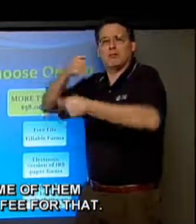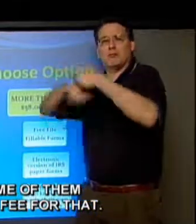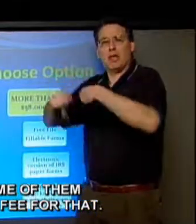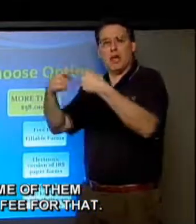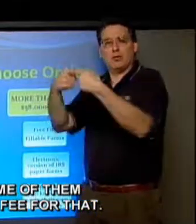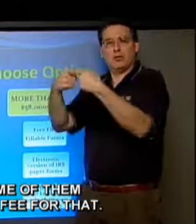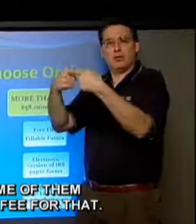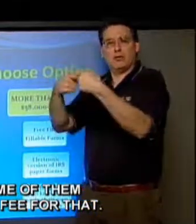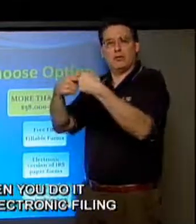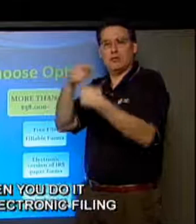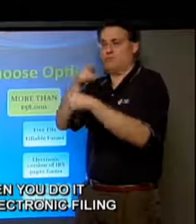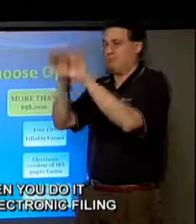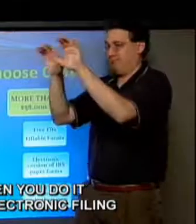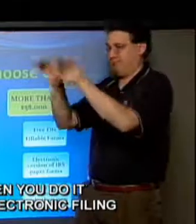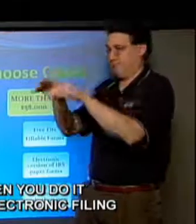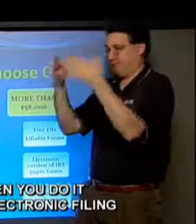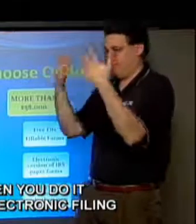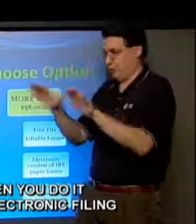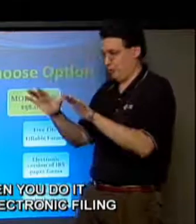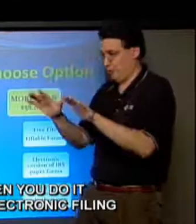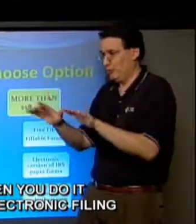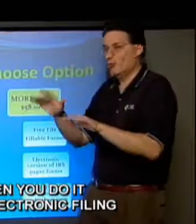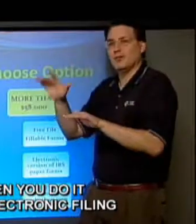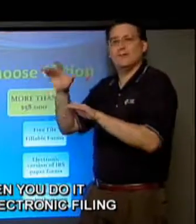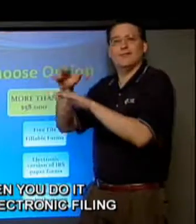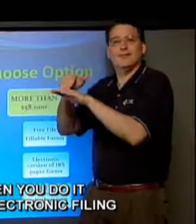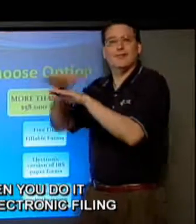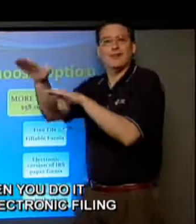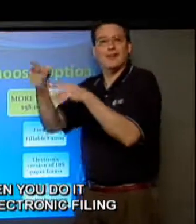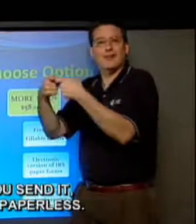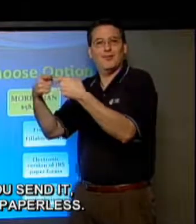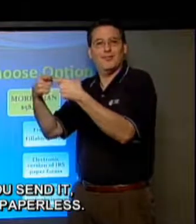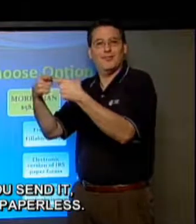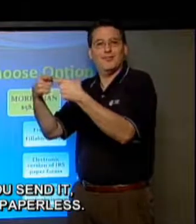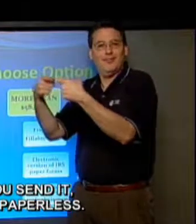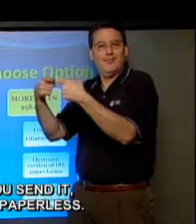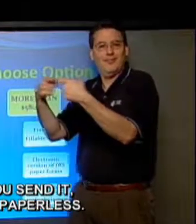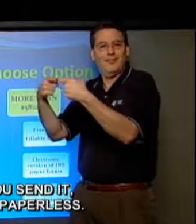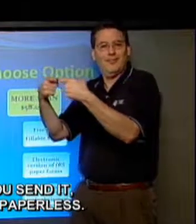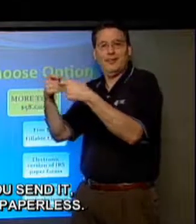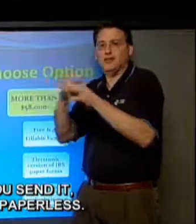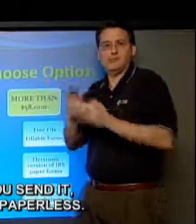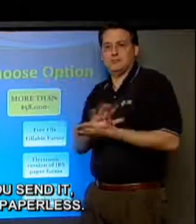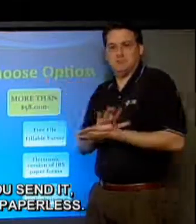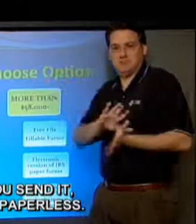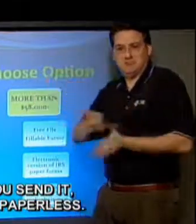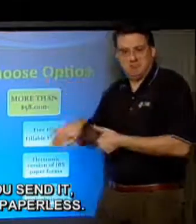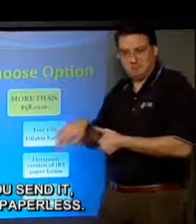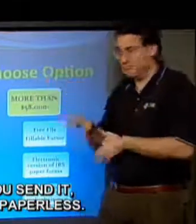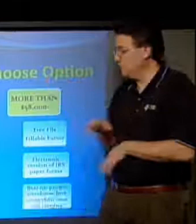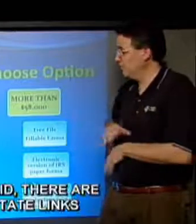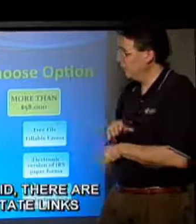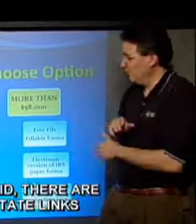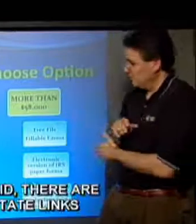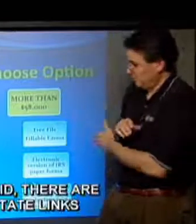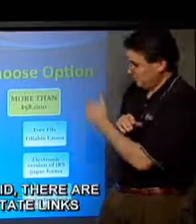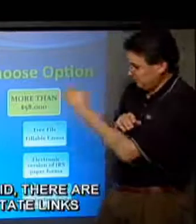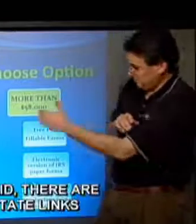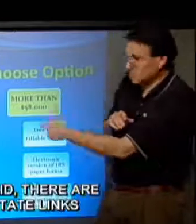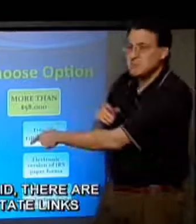that. But anyway, when you do it through electronic filing and you send it, it's all paperless. Like I said, are some state